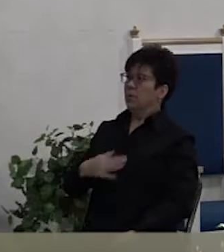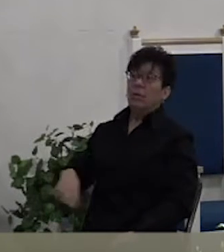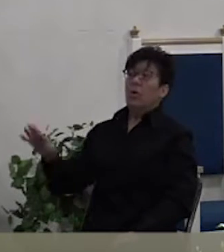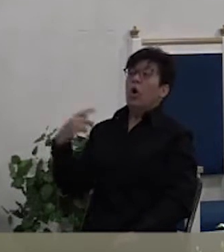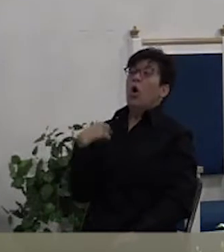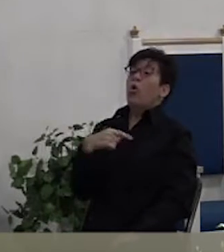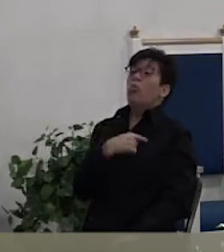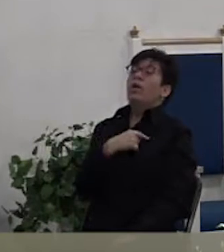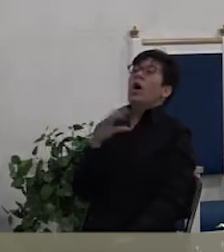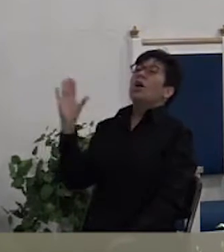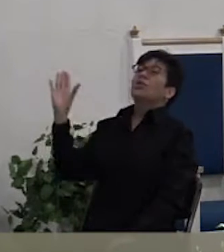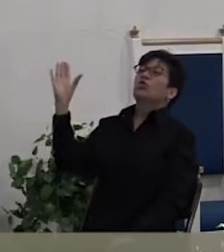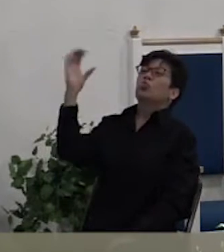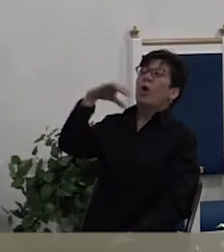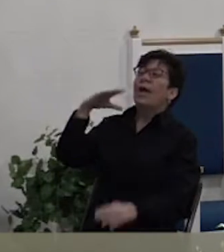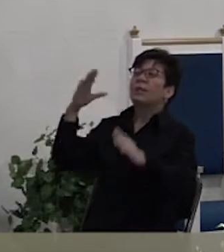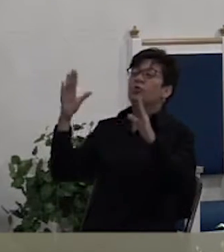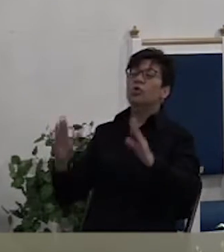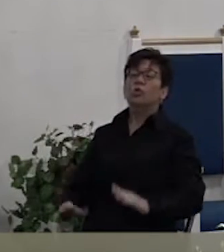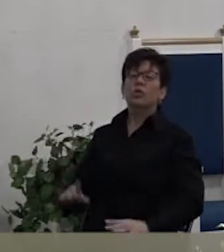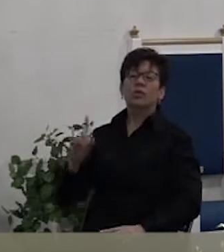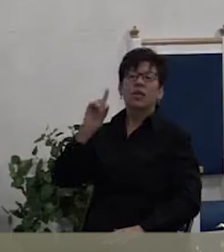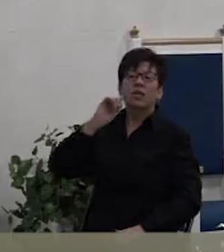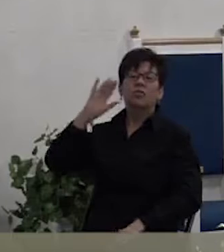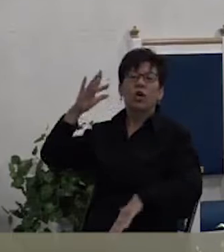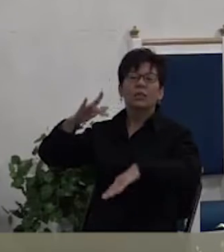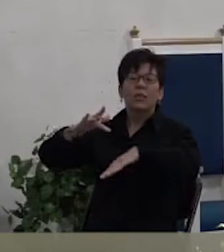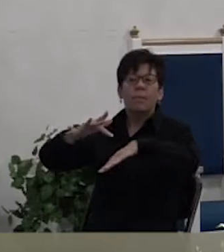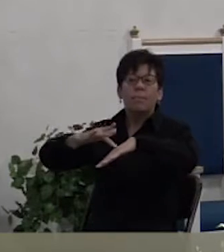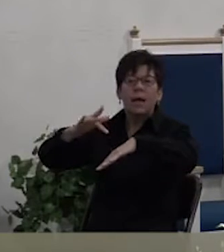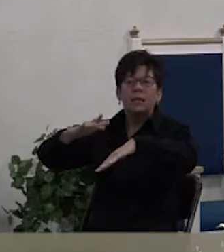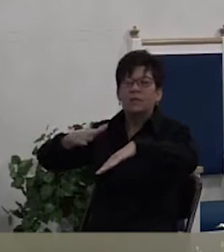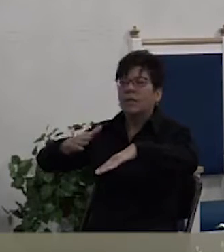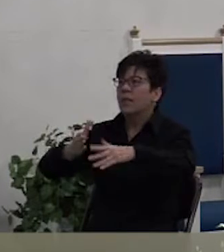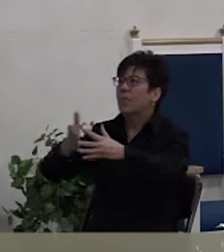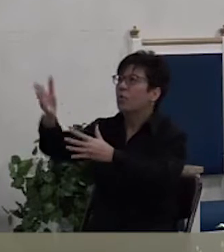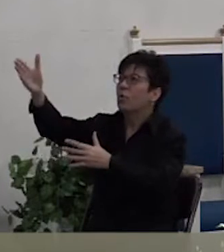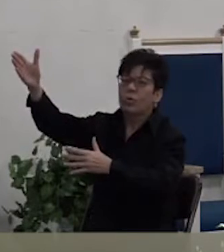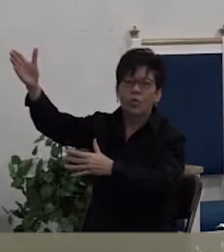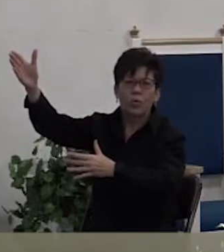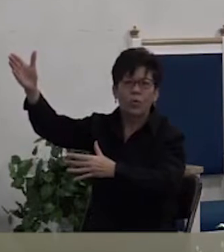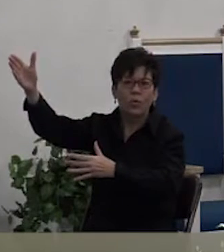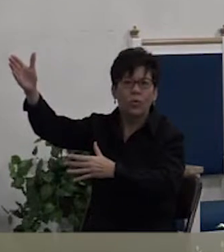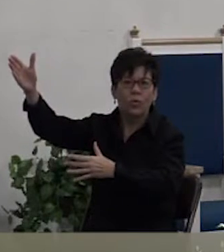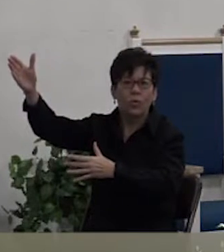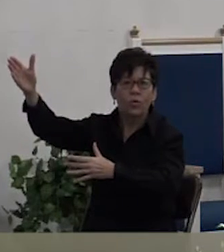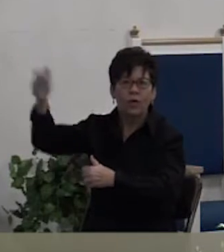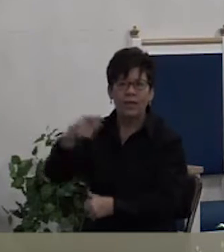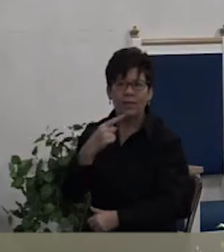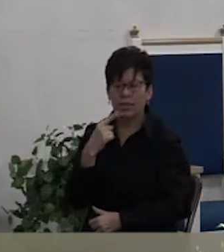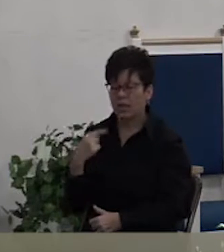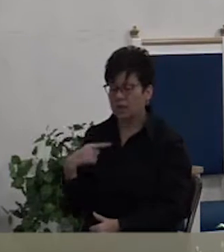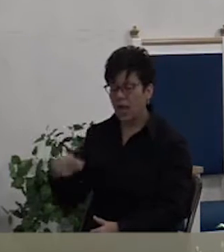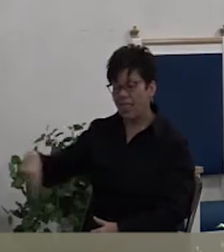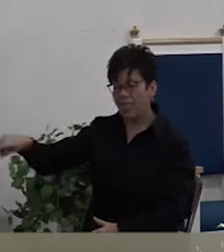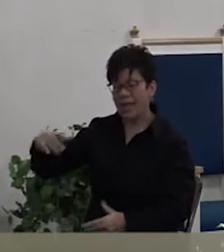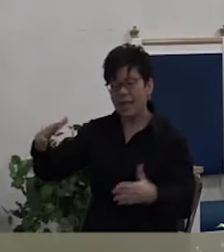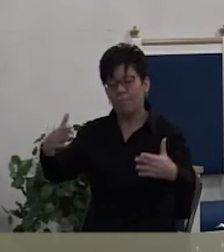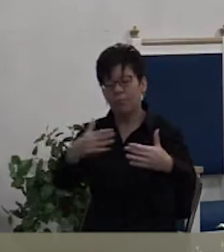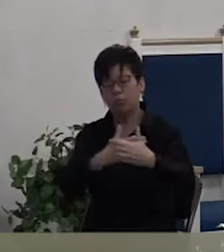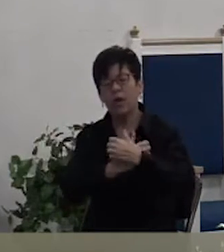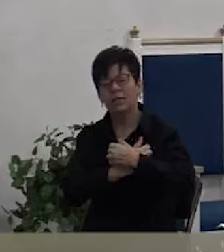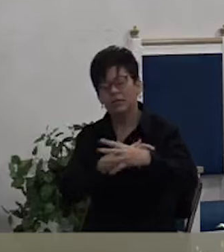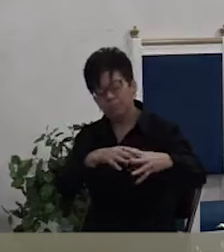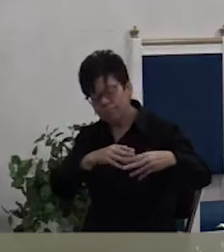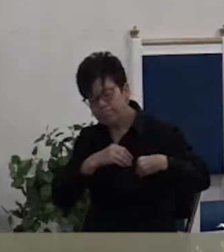We are strangers just passing through. This is what he means when he said they embraced the truth.